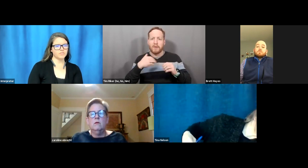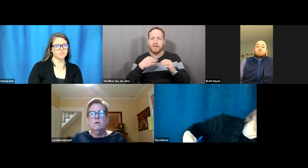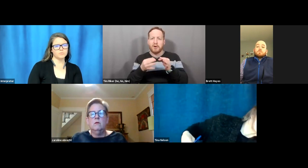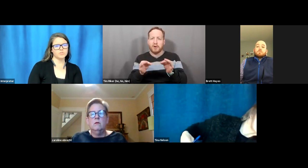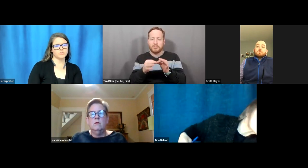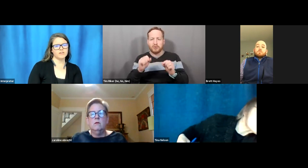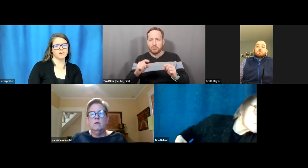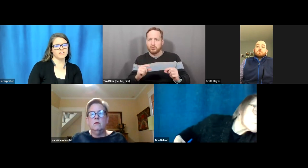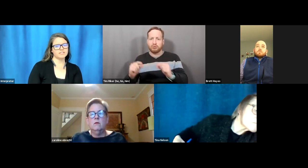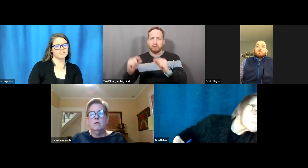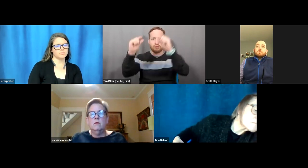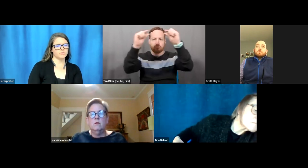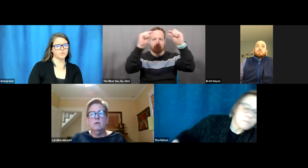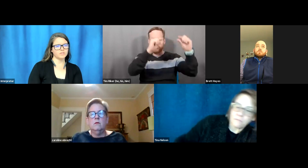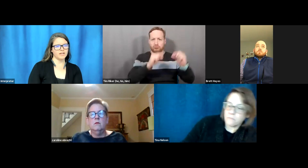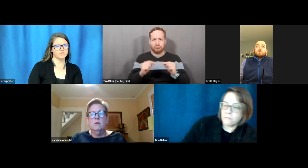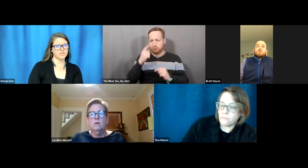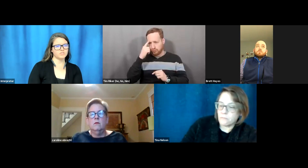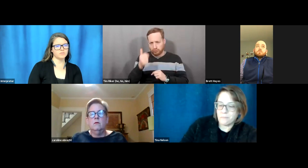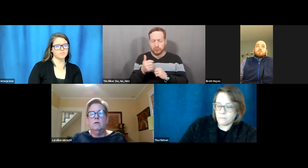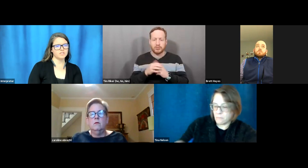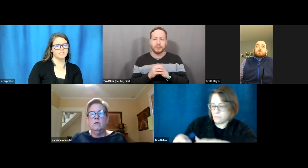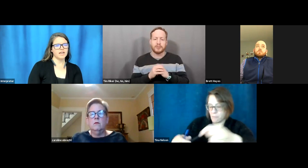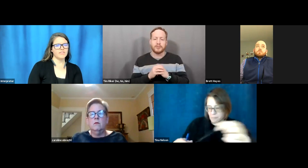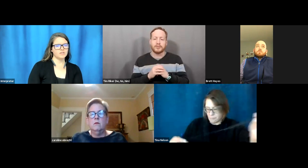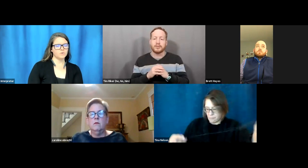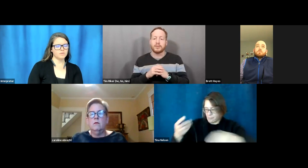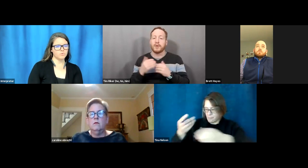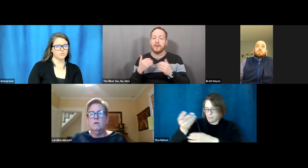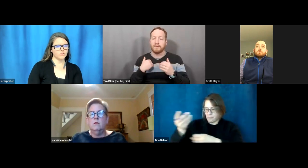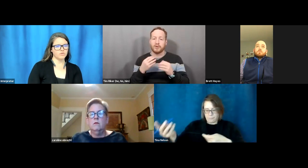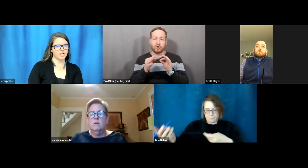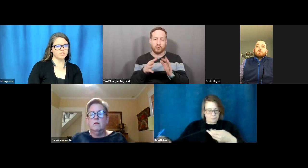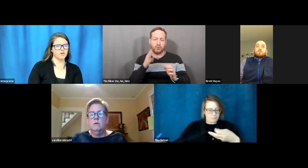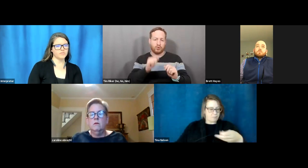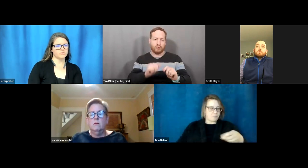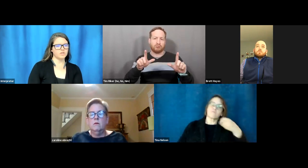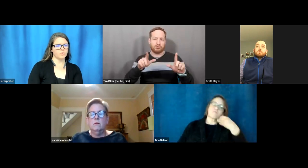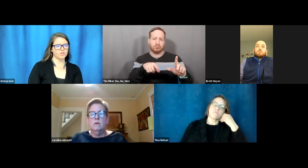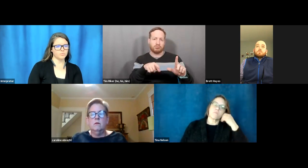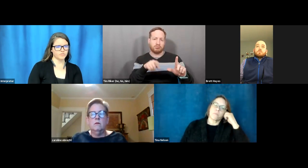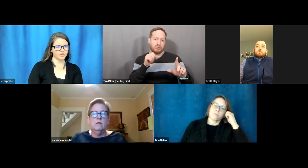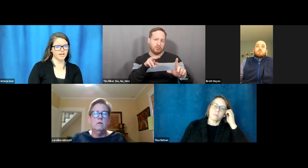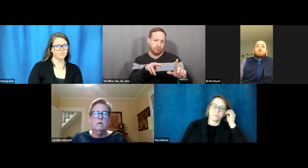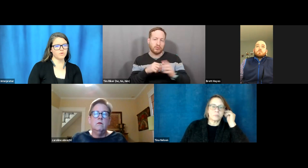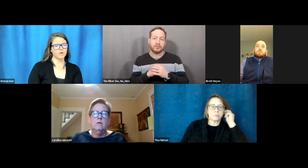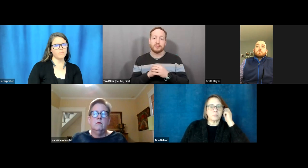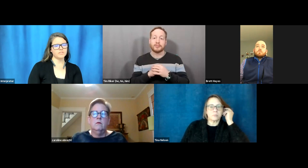your Zoom screen, there is a symbol for live transcript. And then you can move around on the screen where you prefer, and there will always be